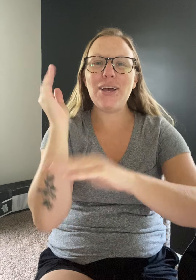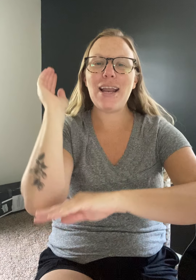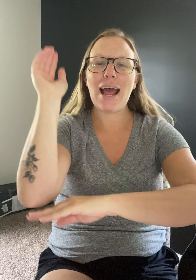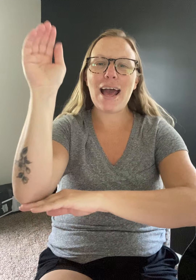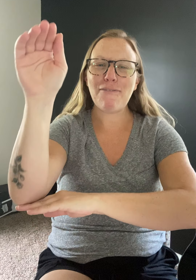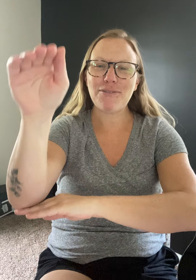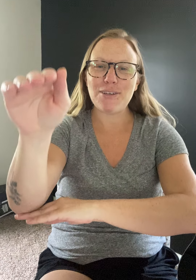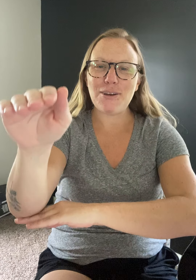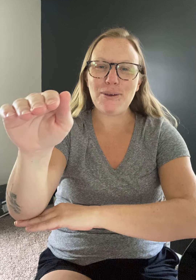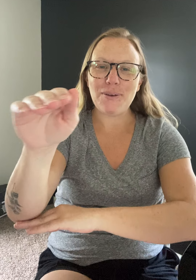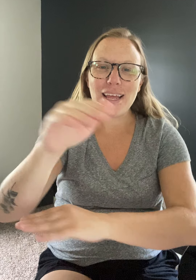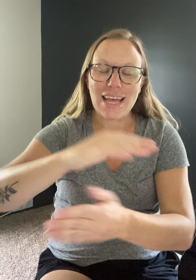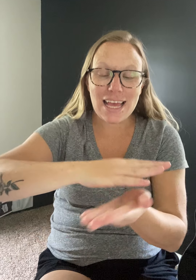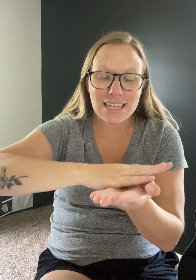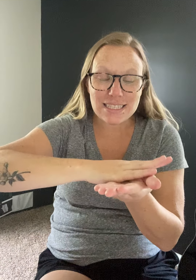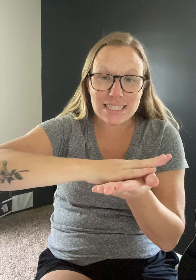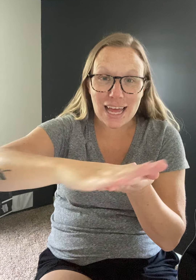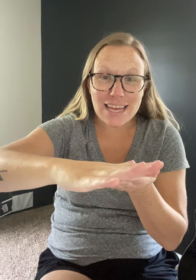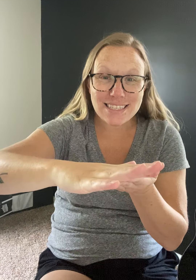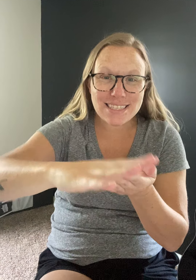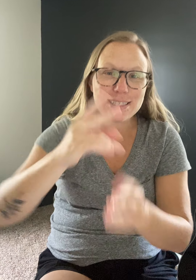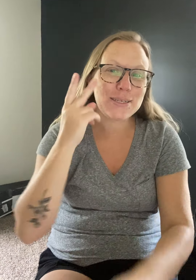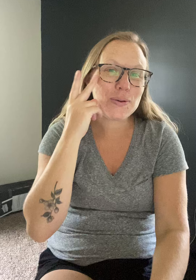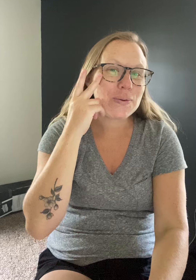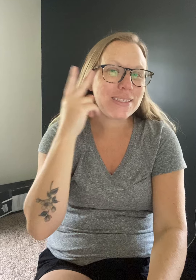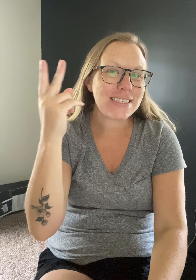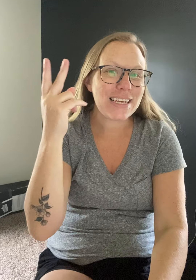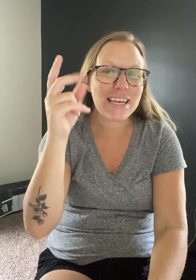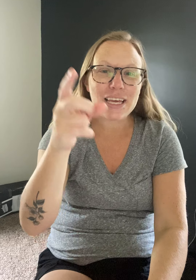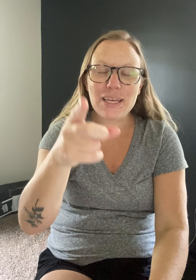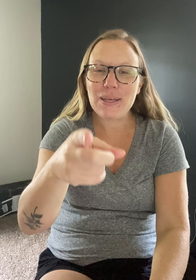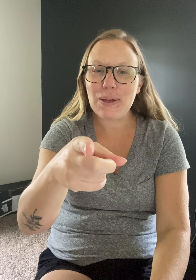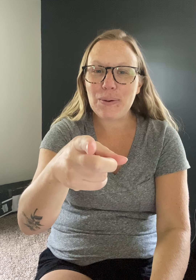Good afternoon, it's nice to see you.